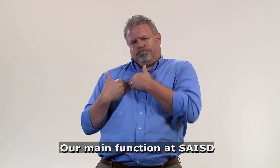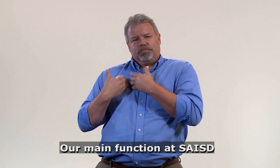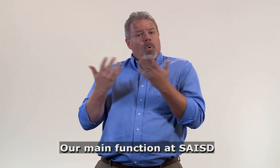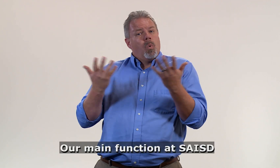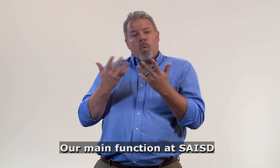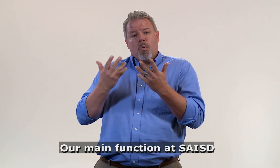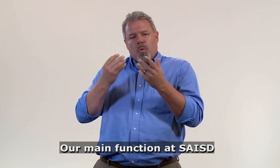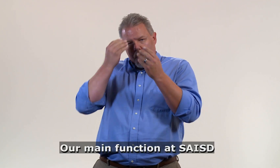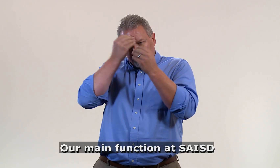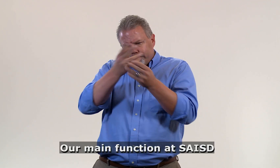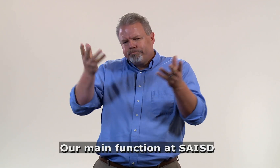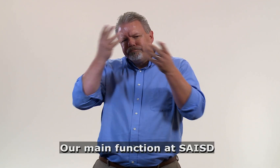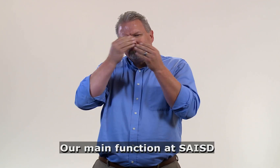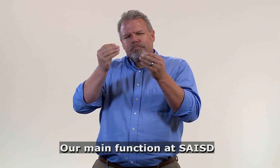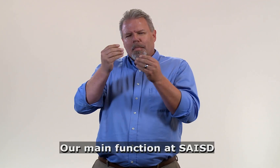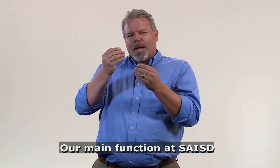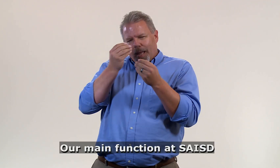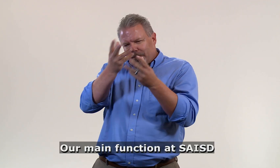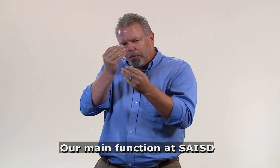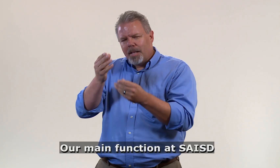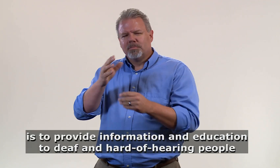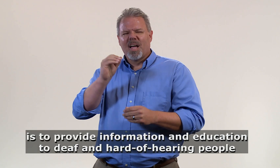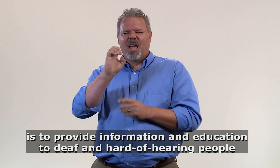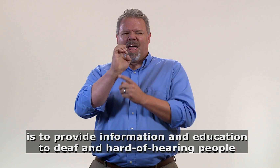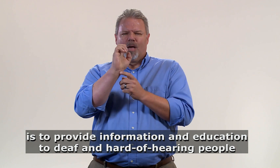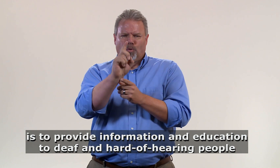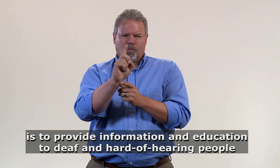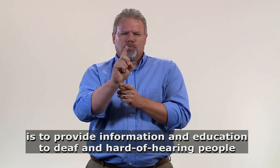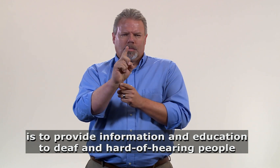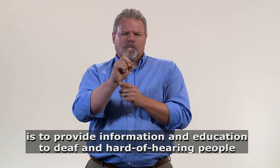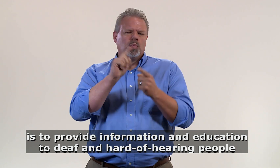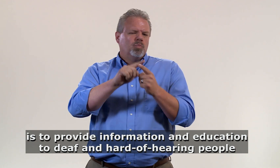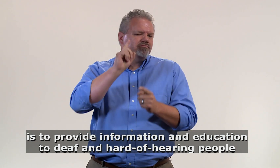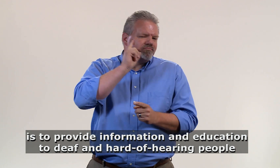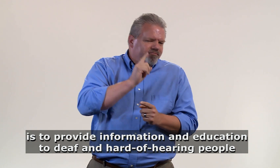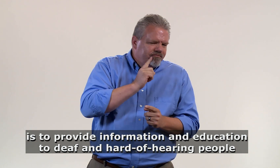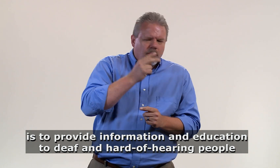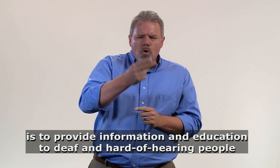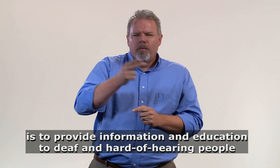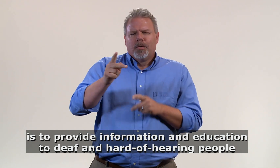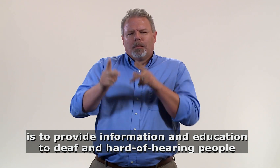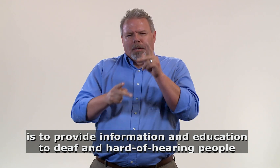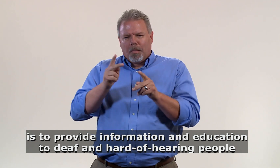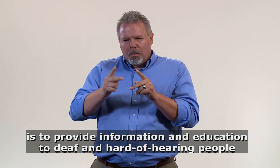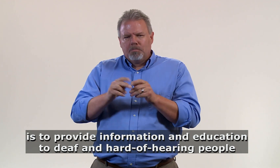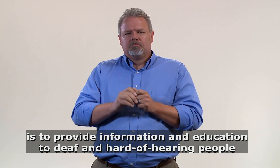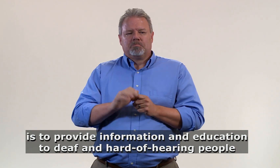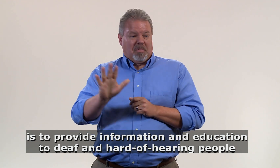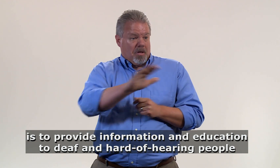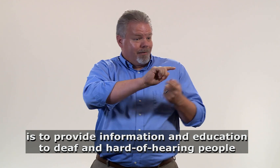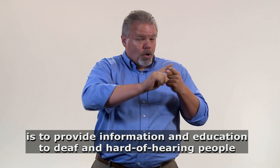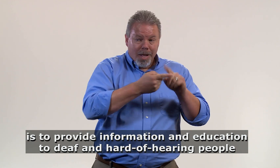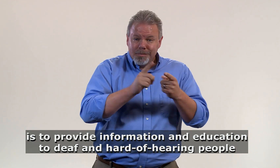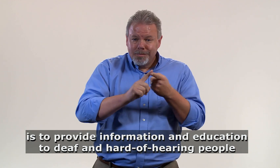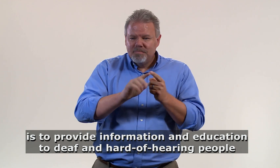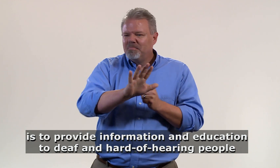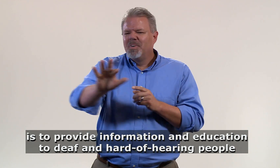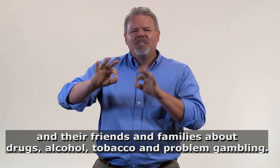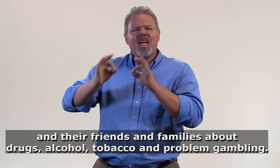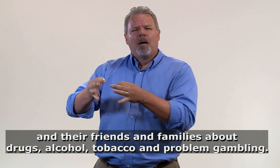Our main function at SAISD is to provide information and education to deaf and hard of hearing people